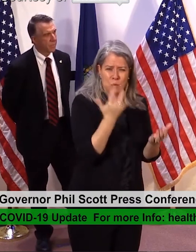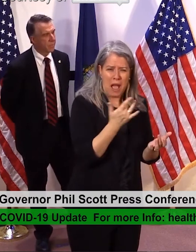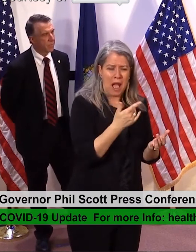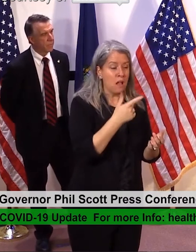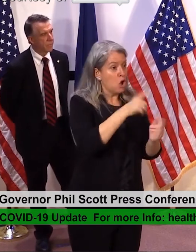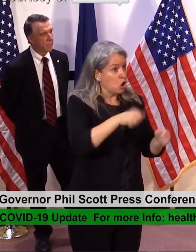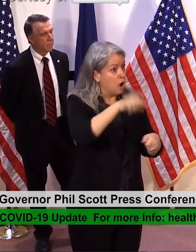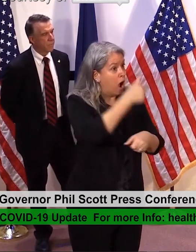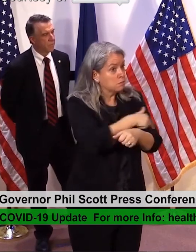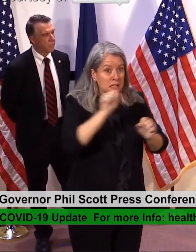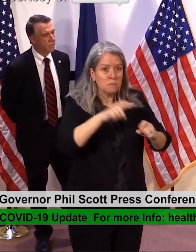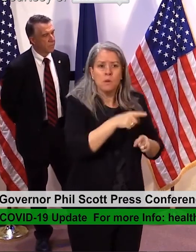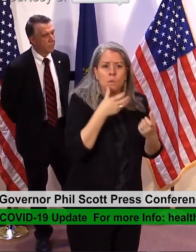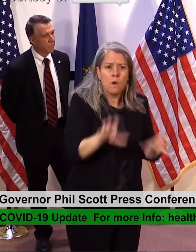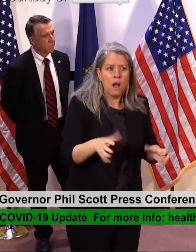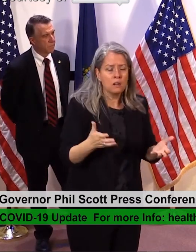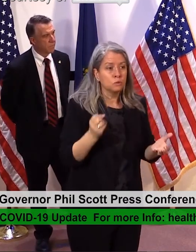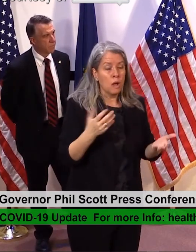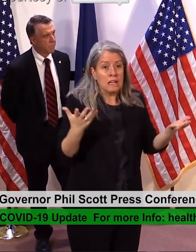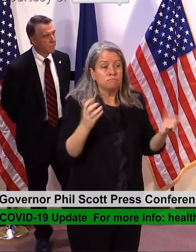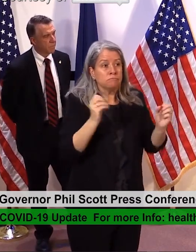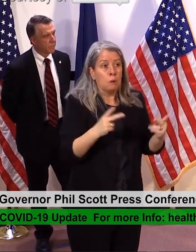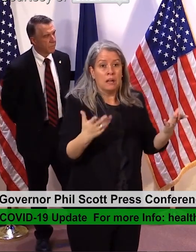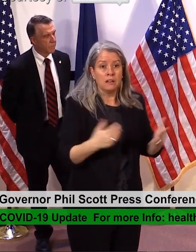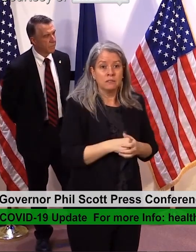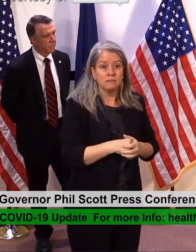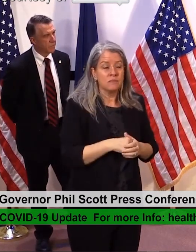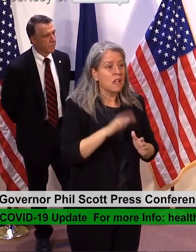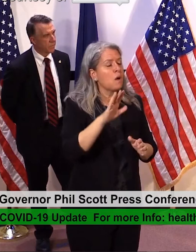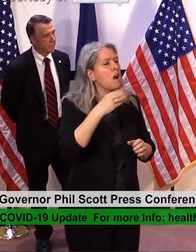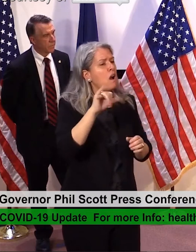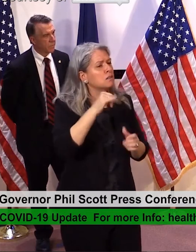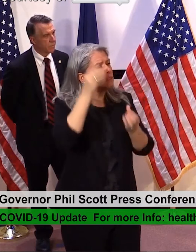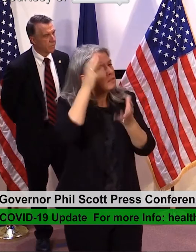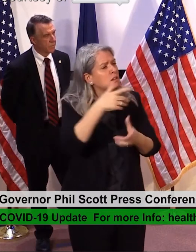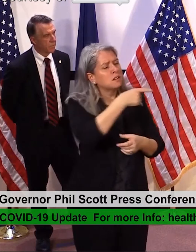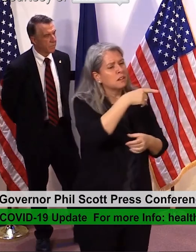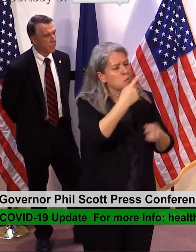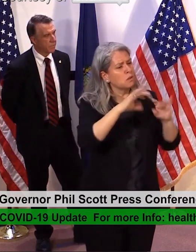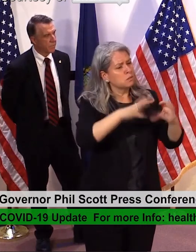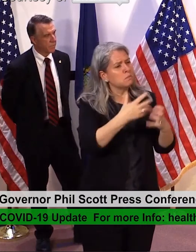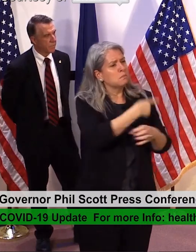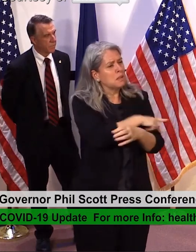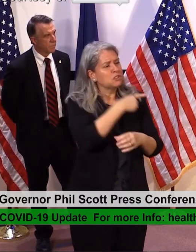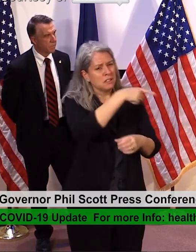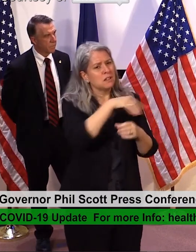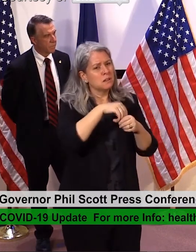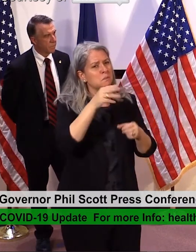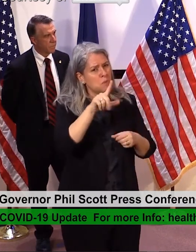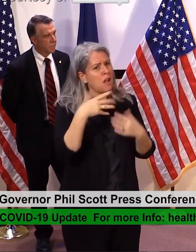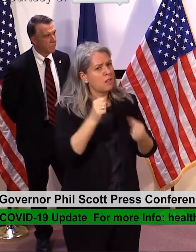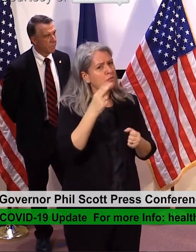well advertised, and I don't want to be premature in it, but there's a cohort of patients